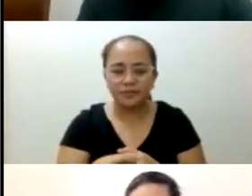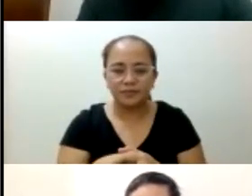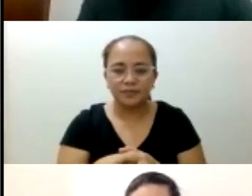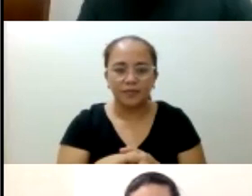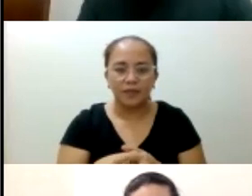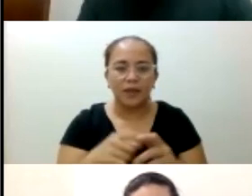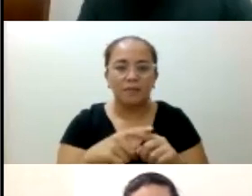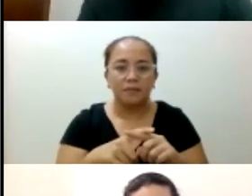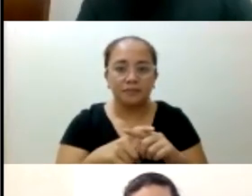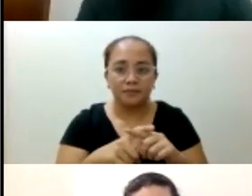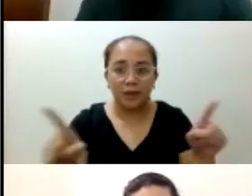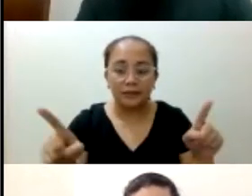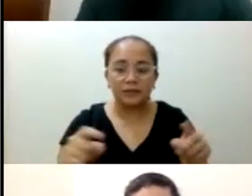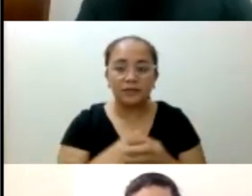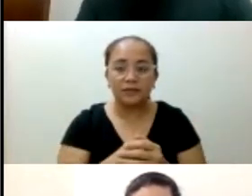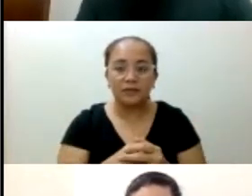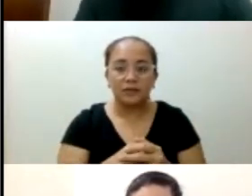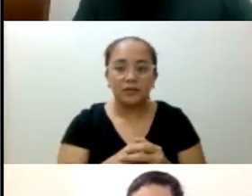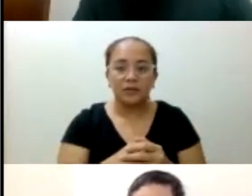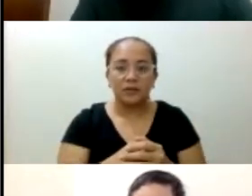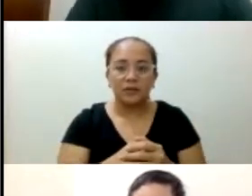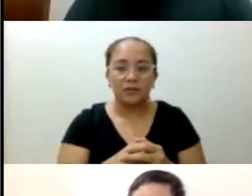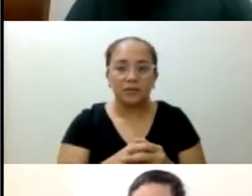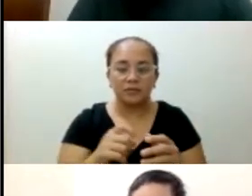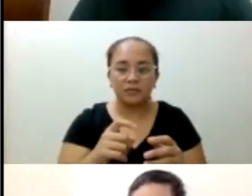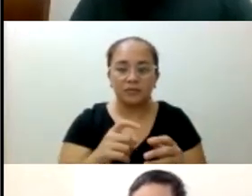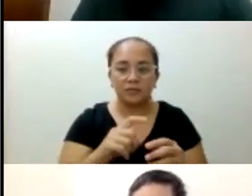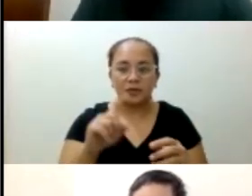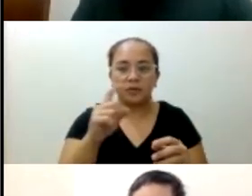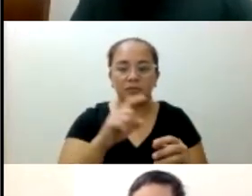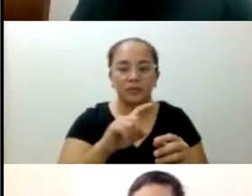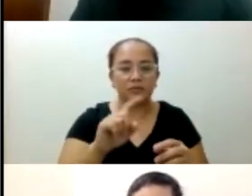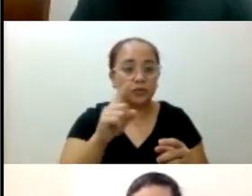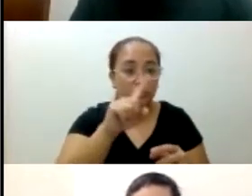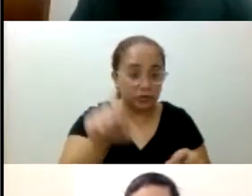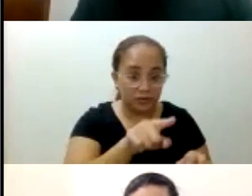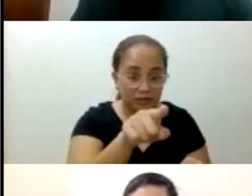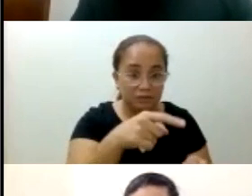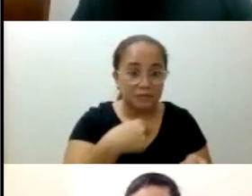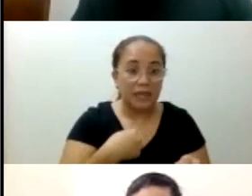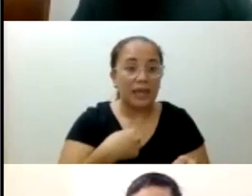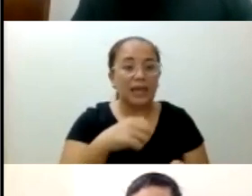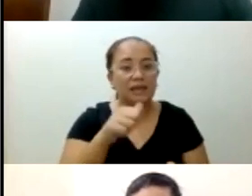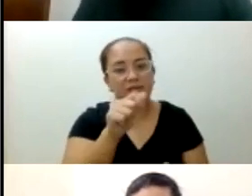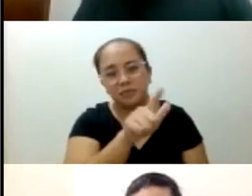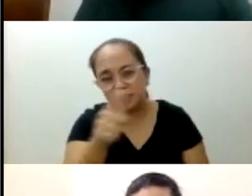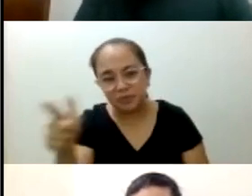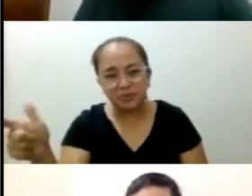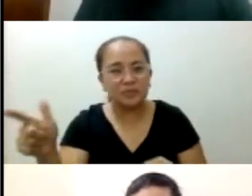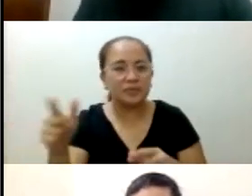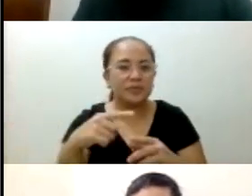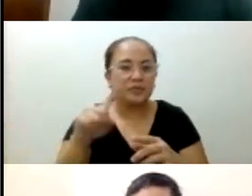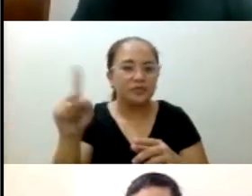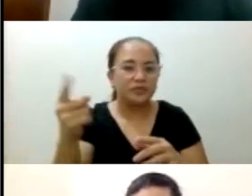But instead of asking the first sign, the first thing, when alphabetizing one-handed signs, the first